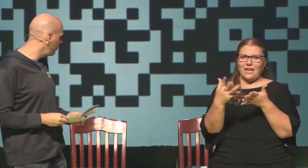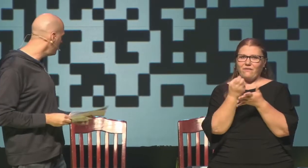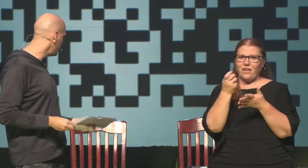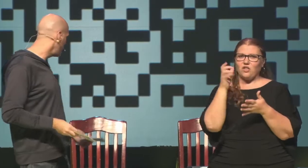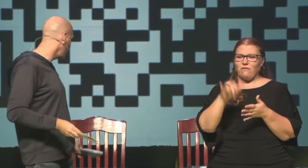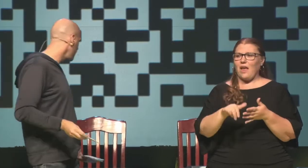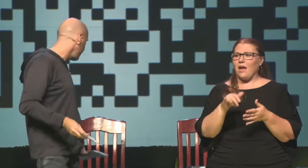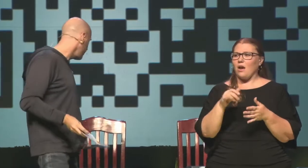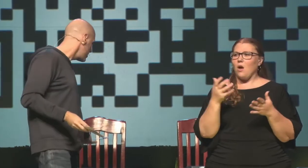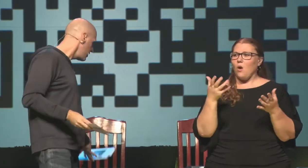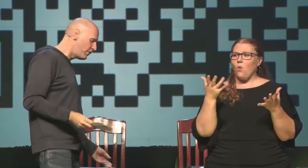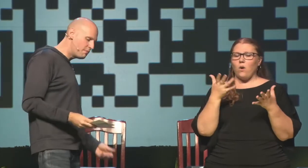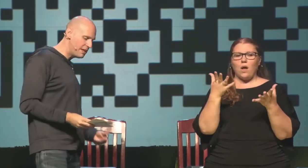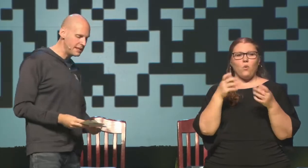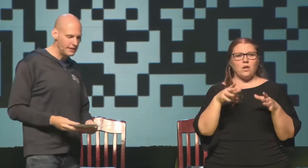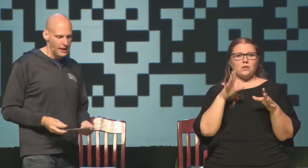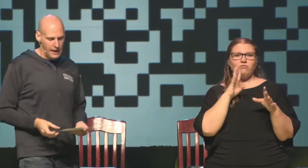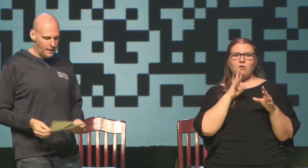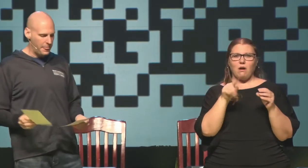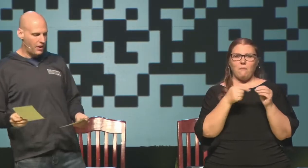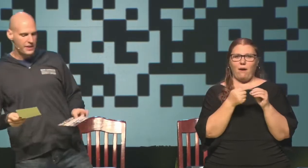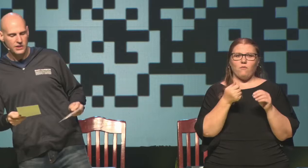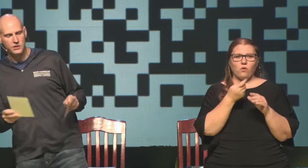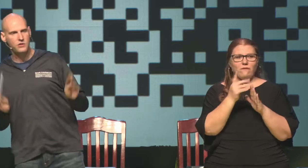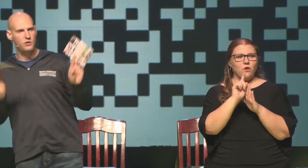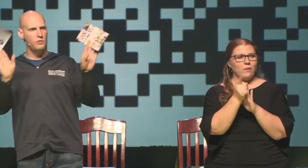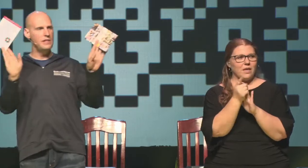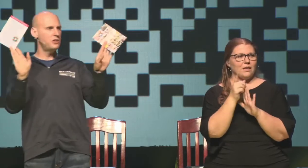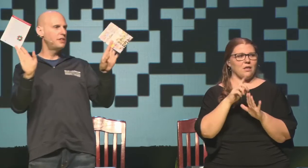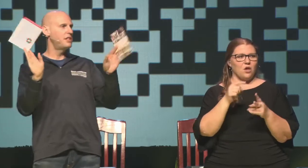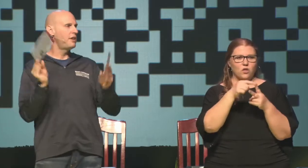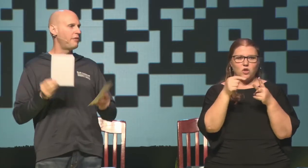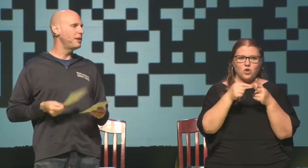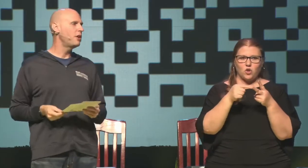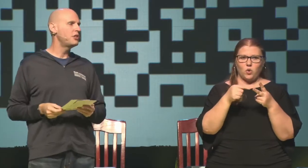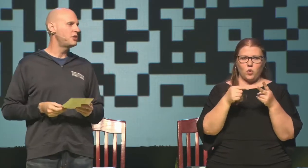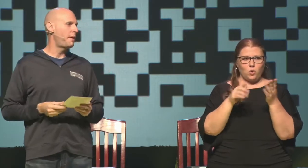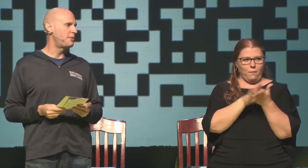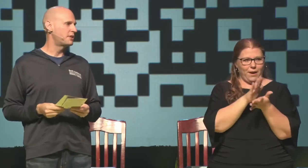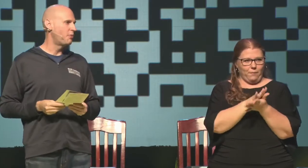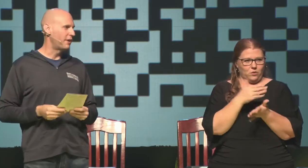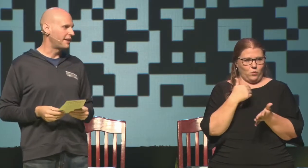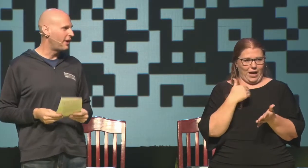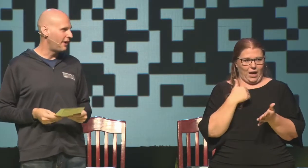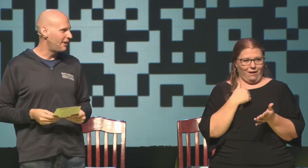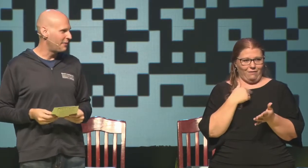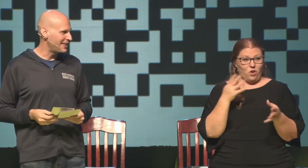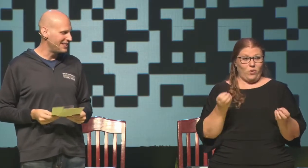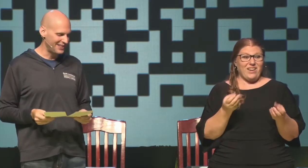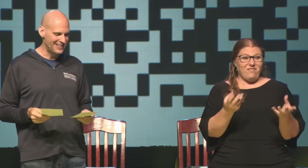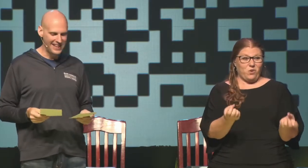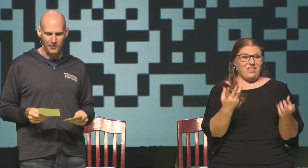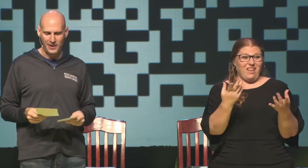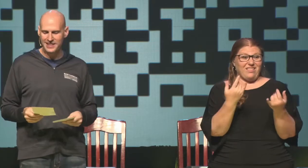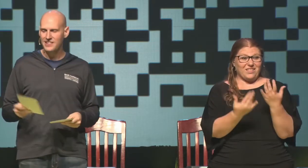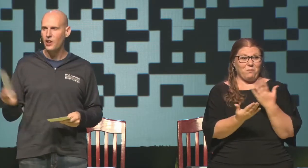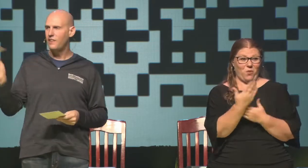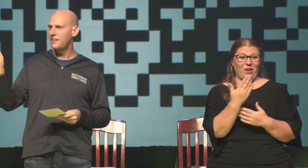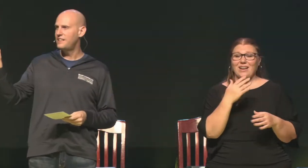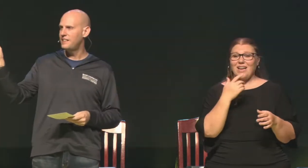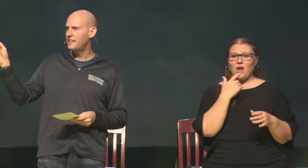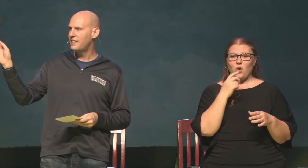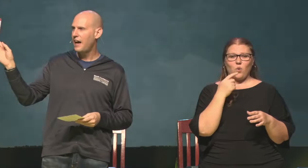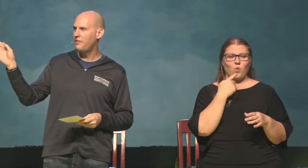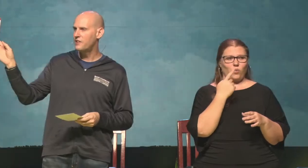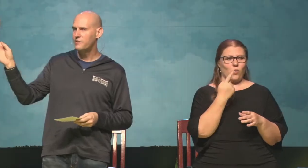what I really want to talk about for just a few minutes are these two inserts that you have. We loaded you up this morning with inserts. And one says